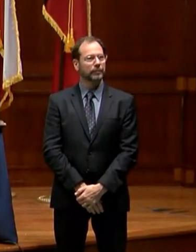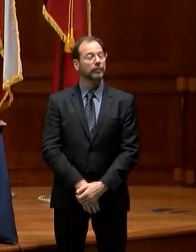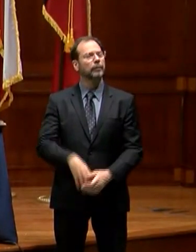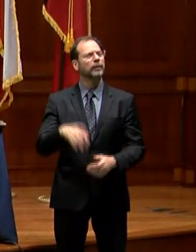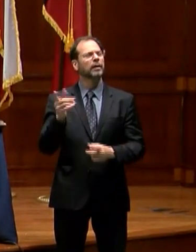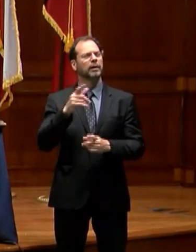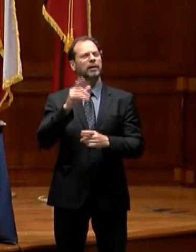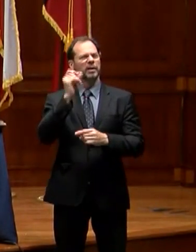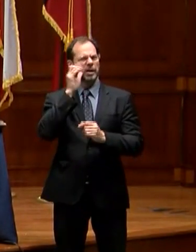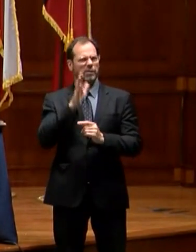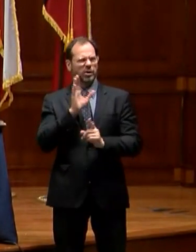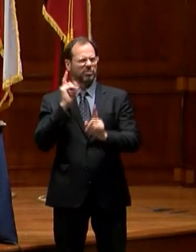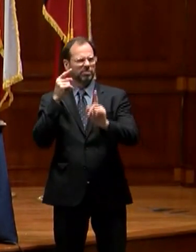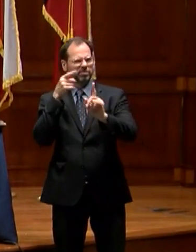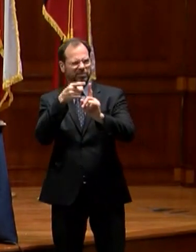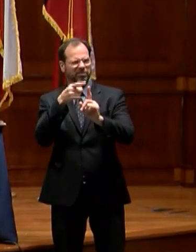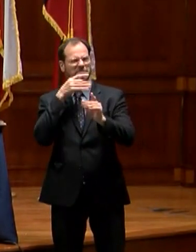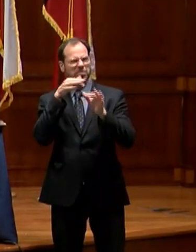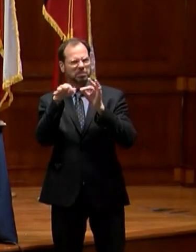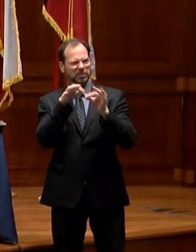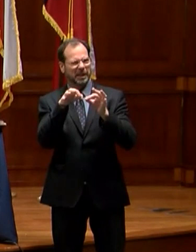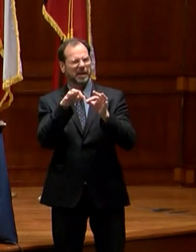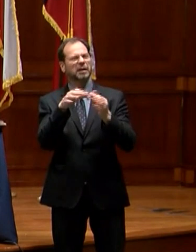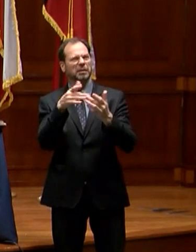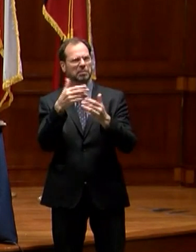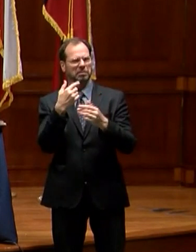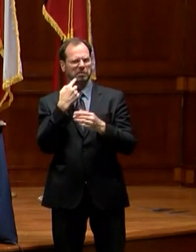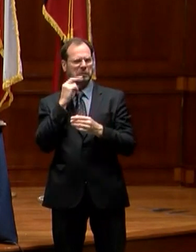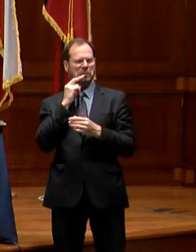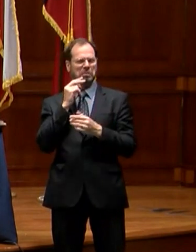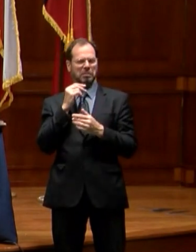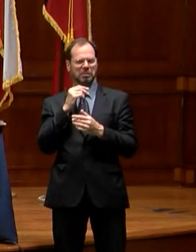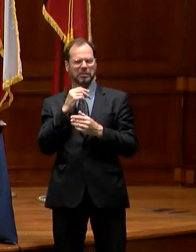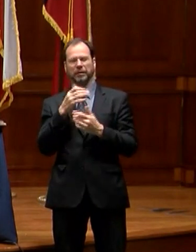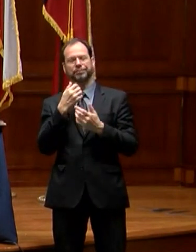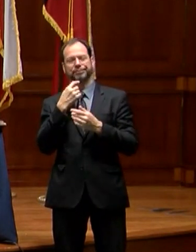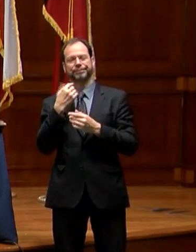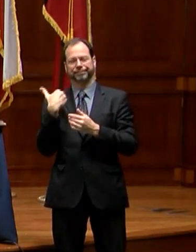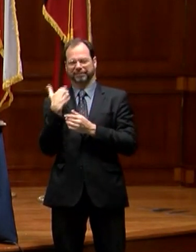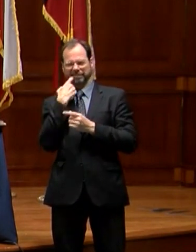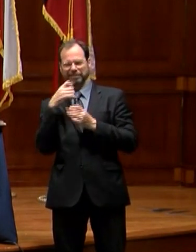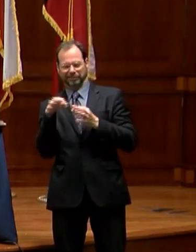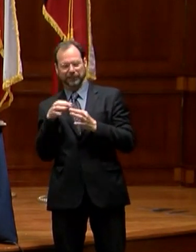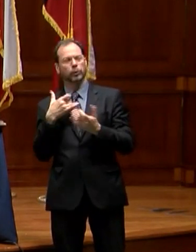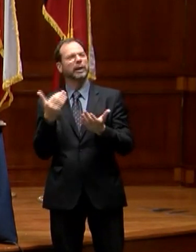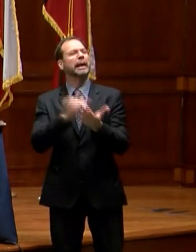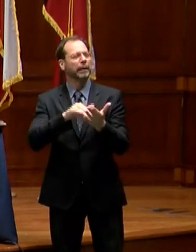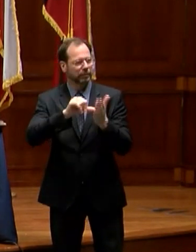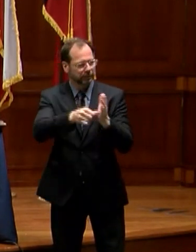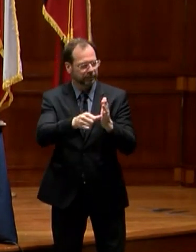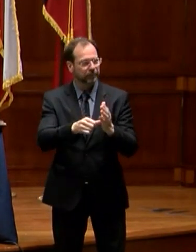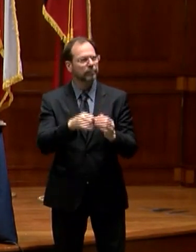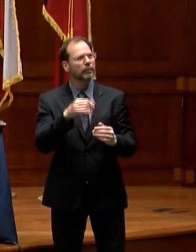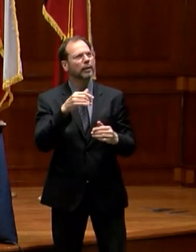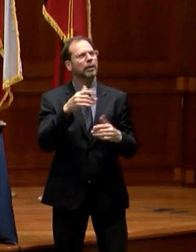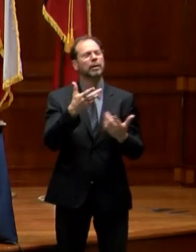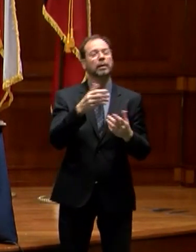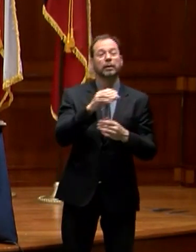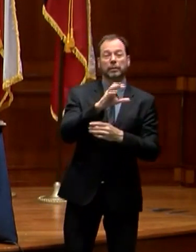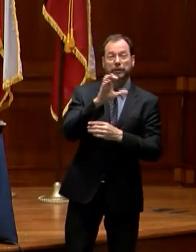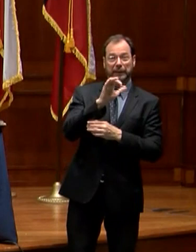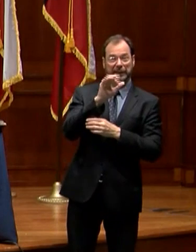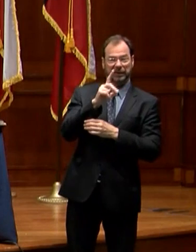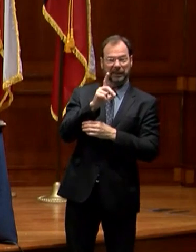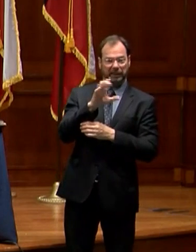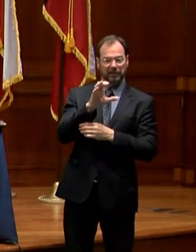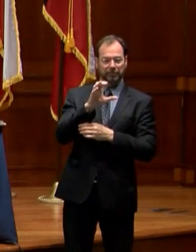Governor, you touched on this a few moments ago, but I'd like to drill down a little bit more. What is the criteria for you, or what are you looking at if the CDC does